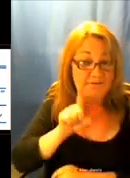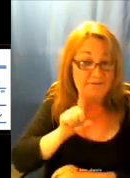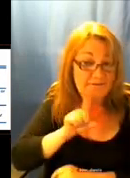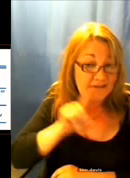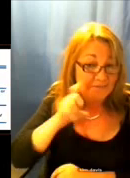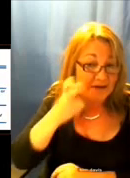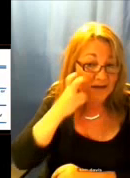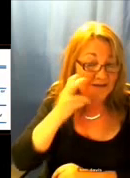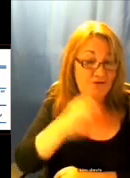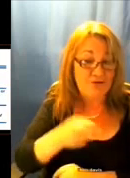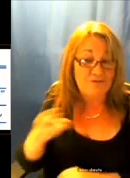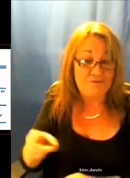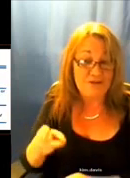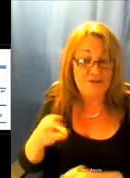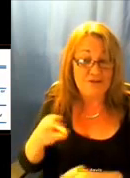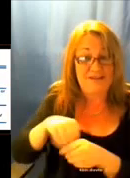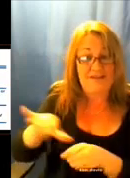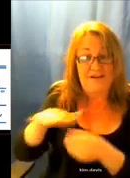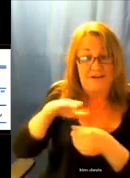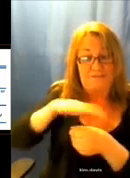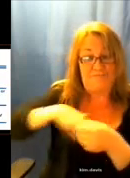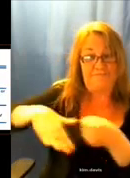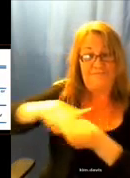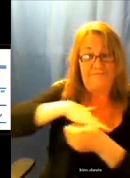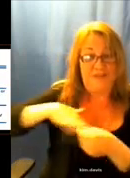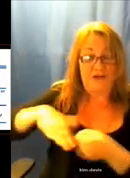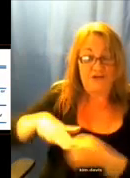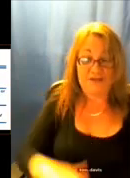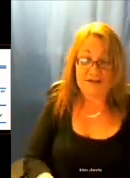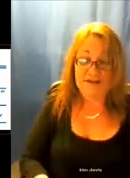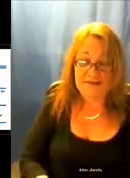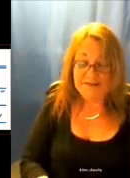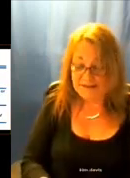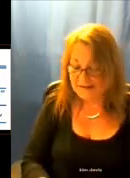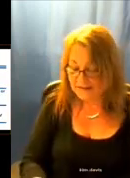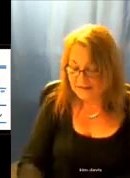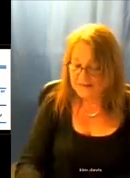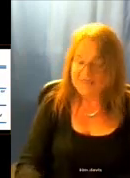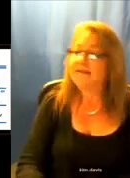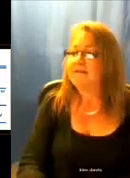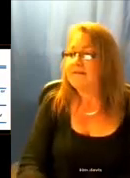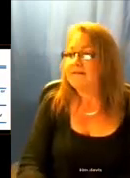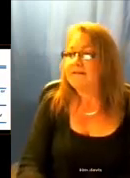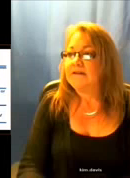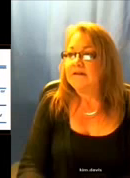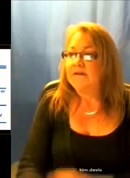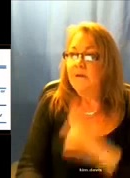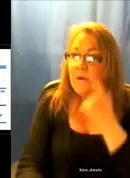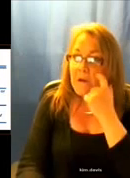for those who are deaf, blind, or hard of hearing within their area.